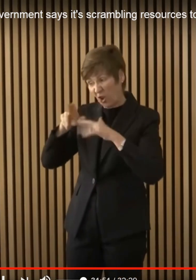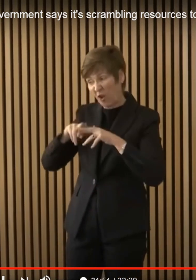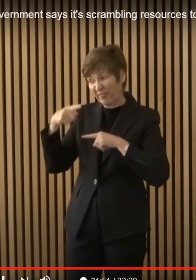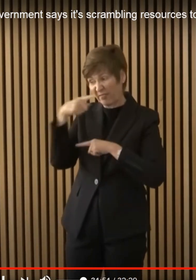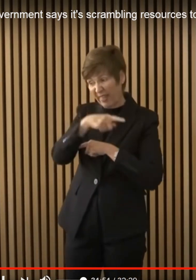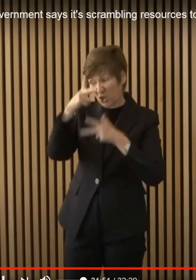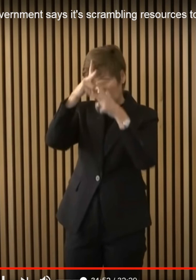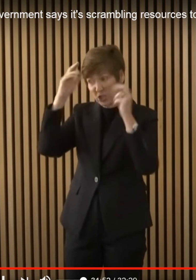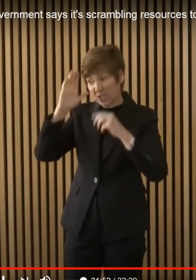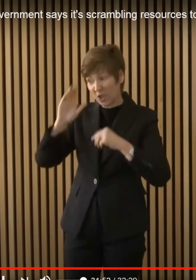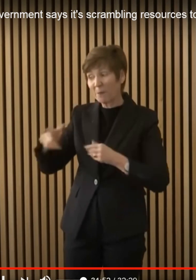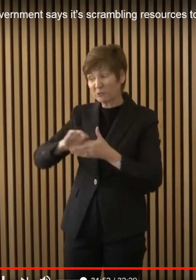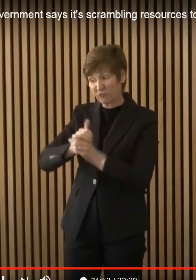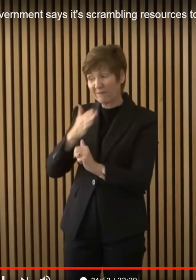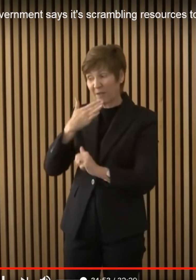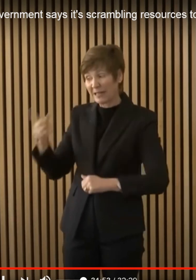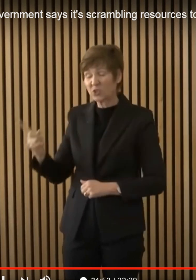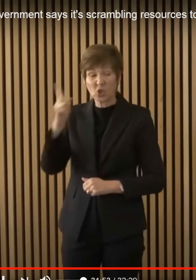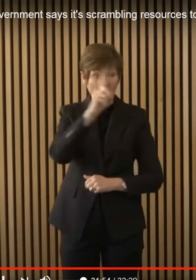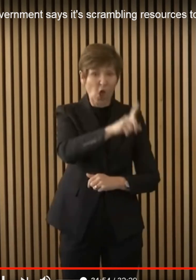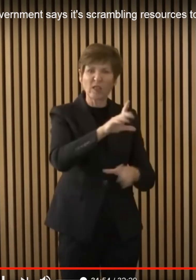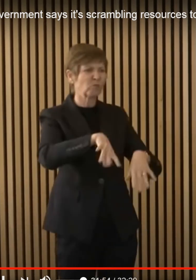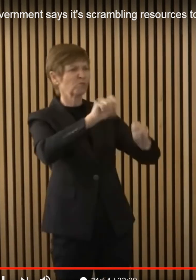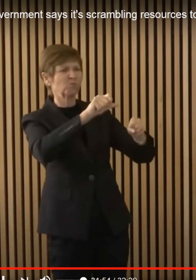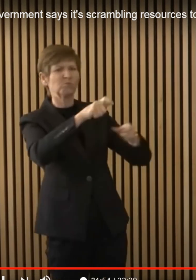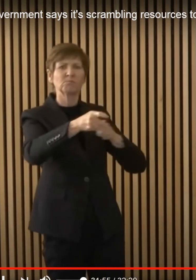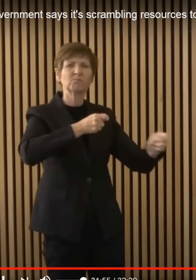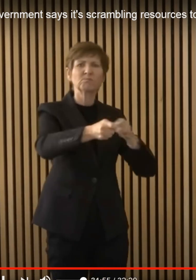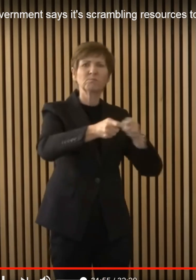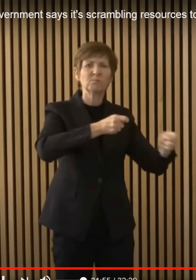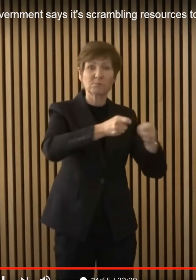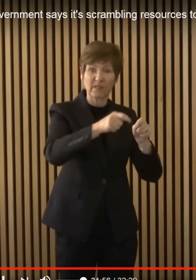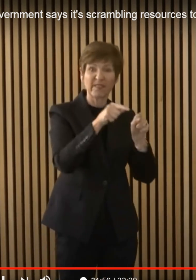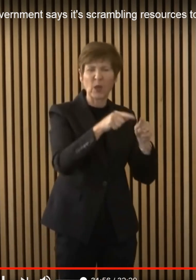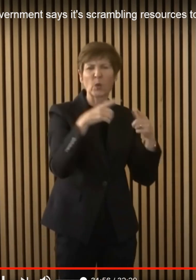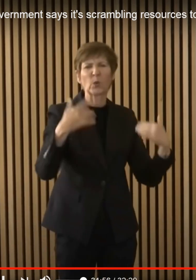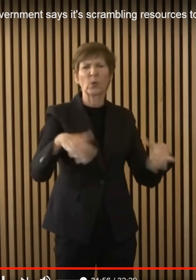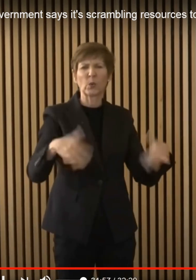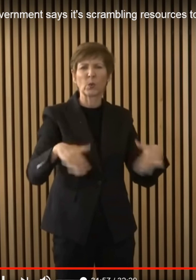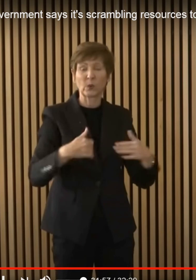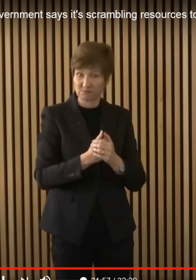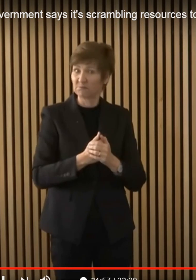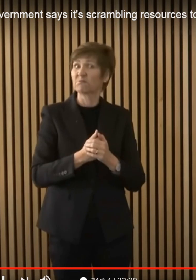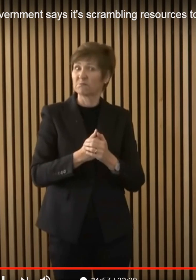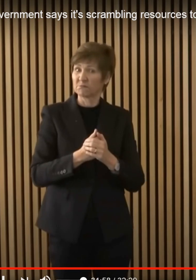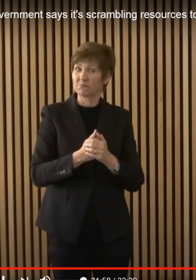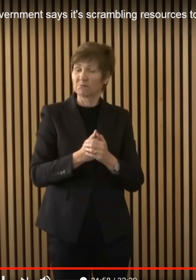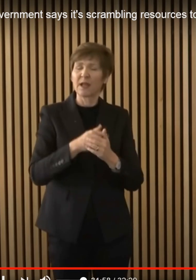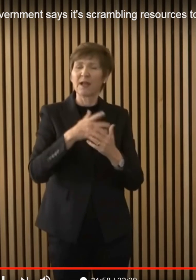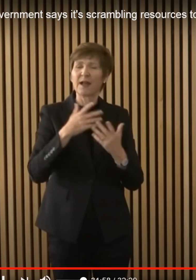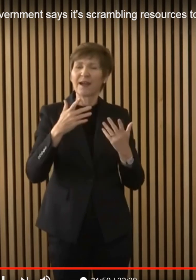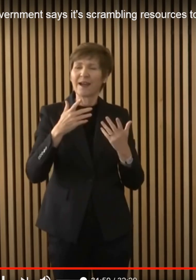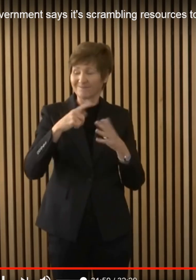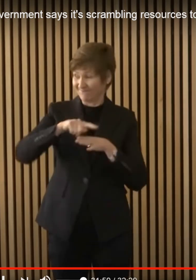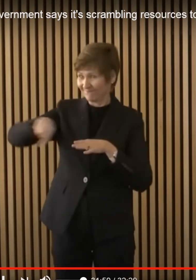on those roles for us so we can maintain the leadership that we know is so critically important. And certainly something we learned from Newmarsh was